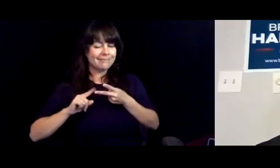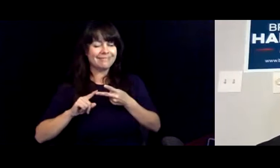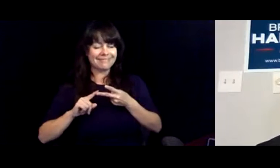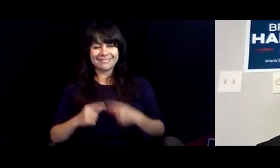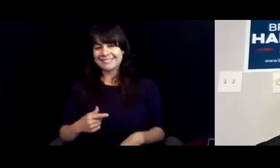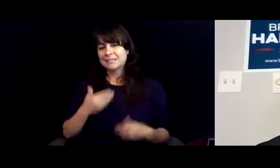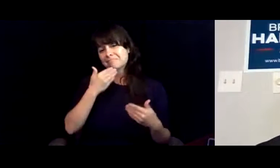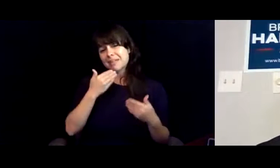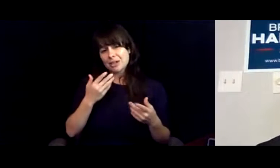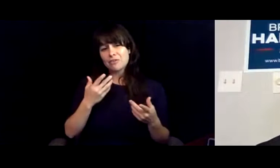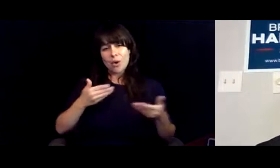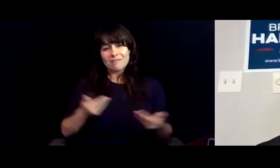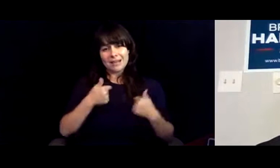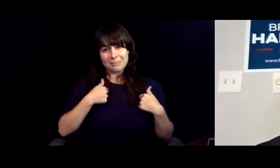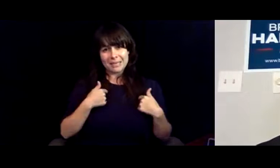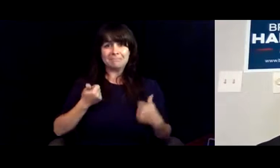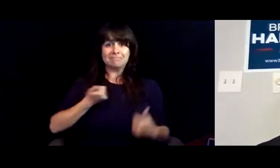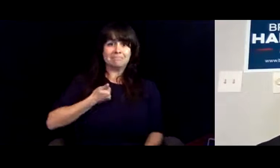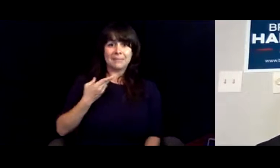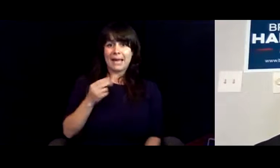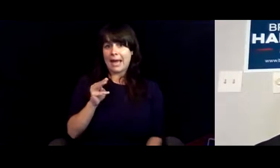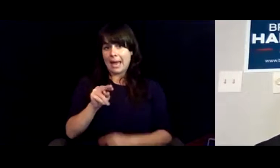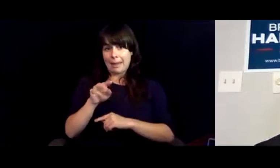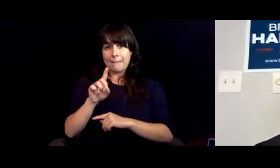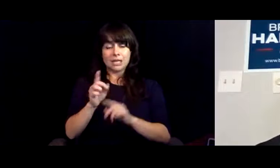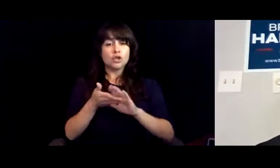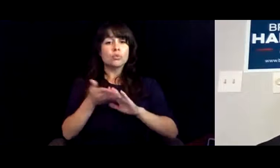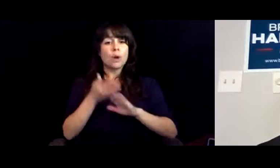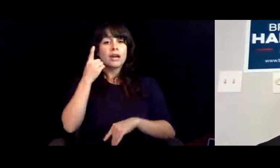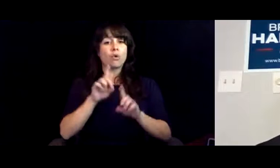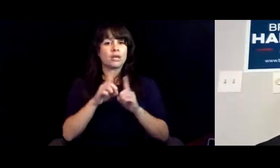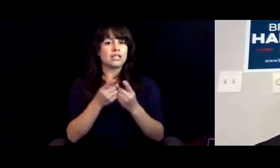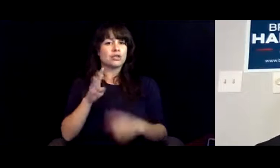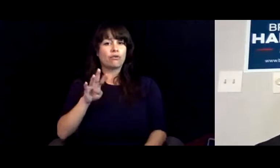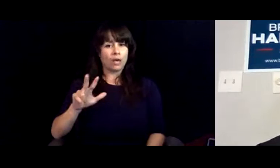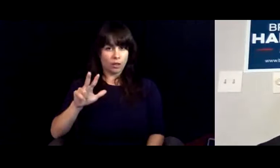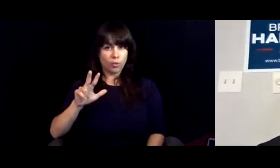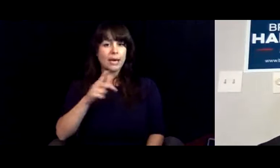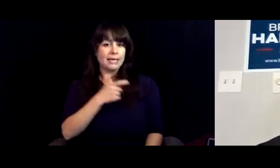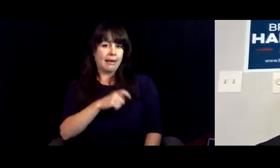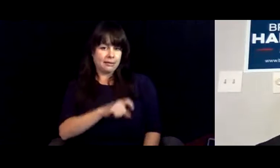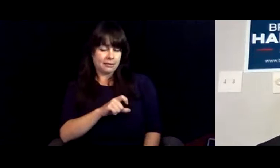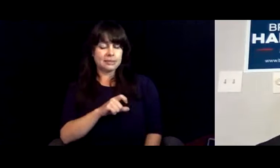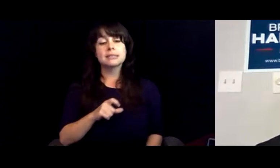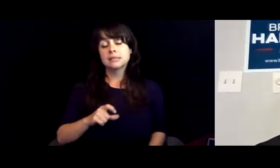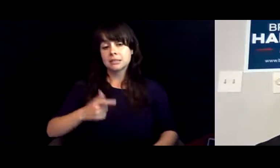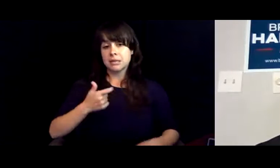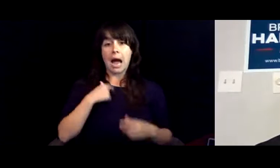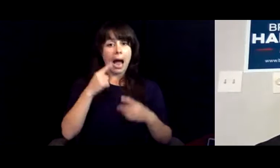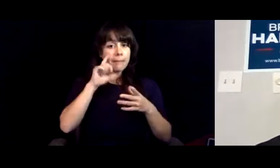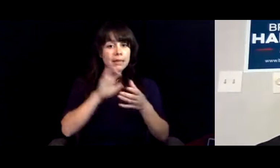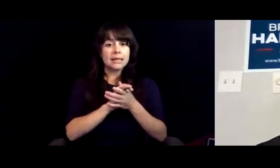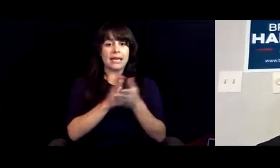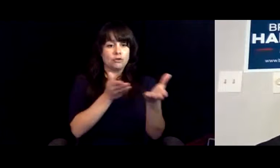I'm running for the House of Delegates in District 43 because I believe in servant leadership. I believe in solutions. And when we talk